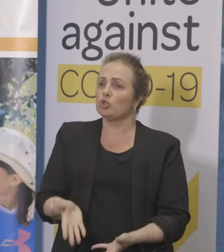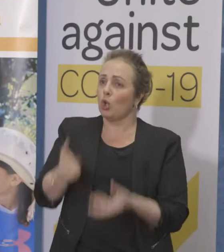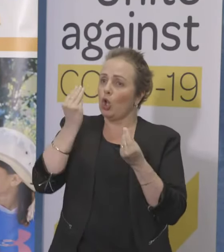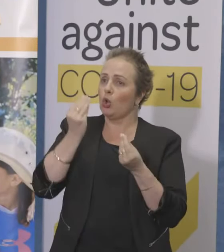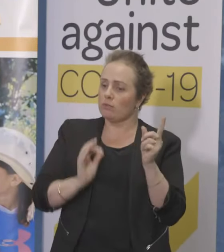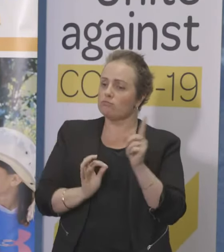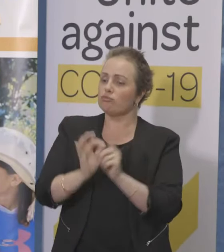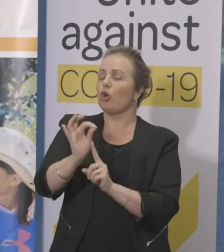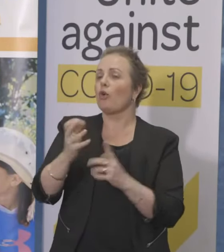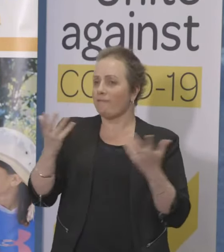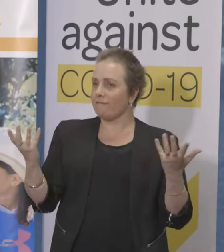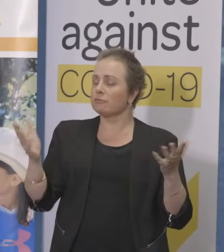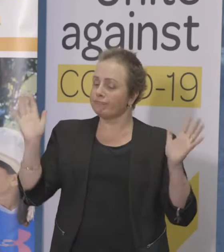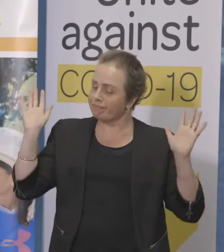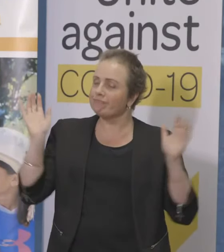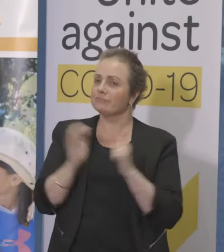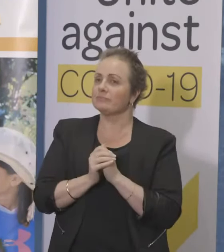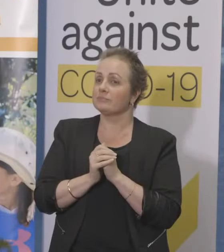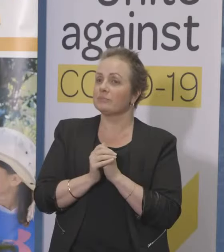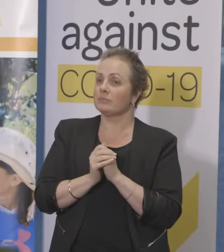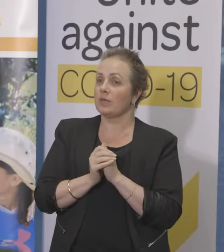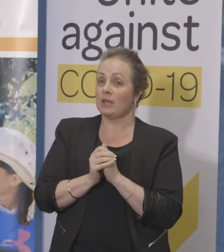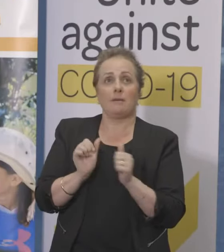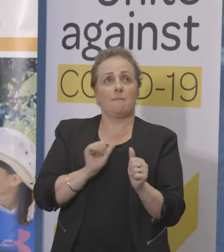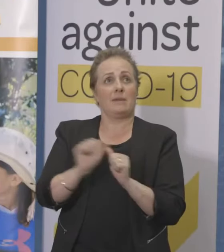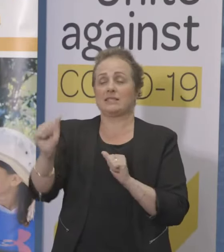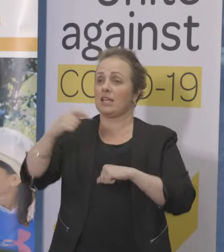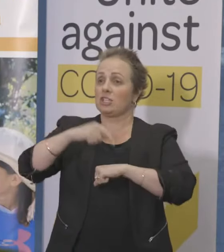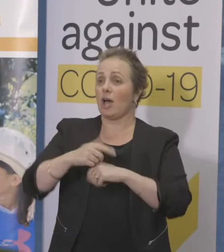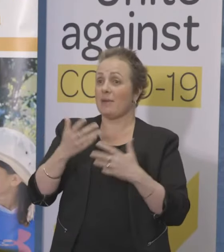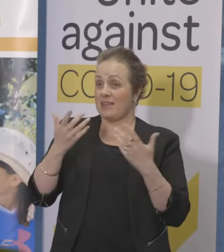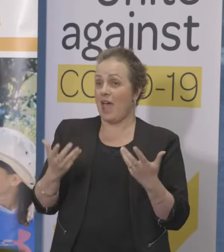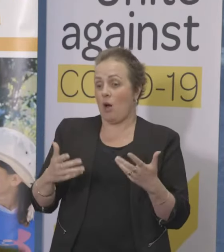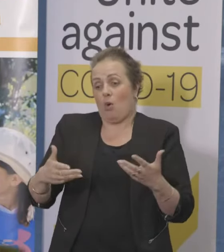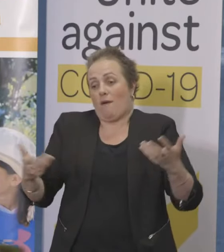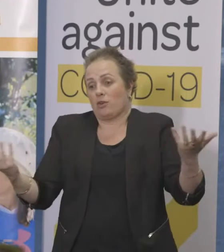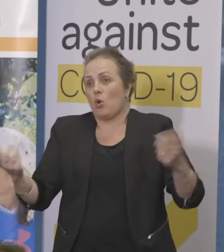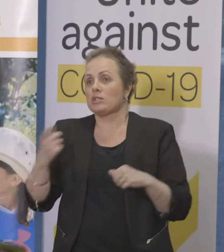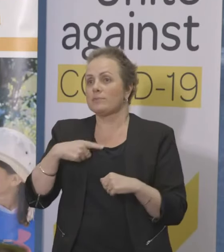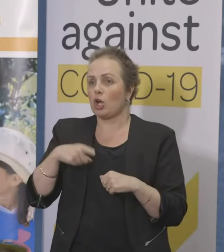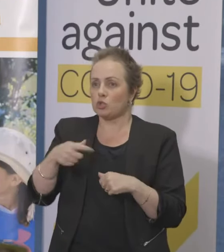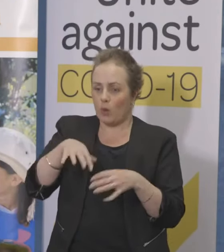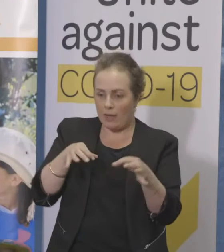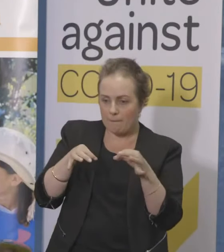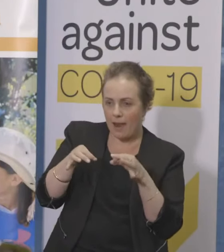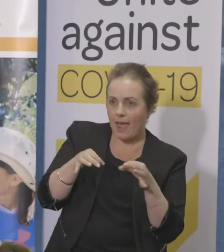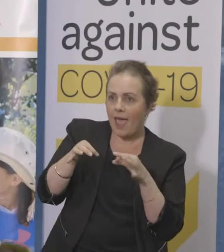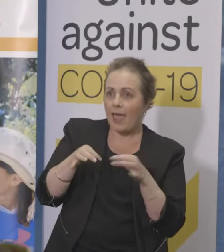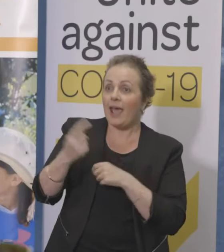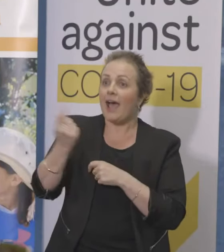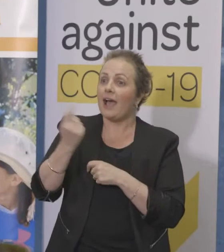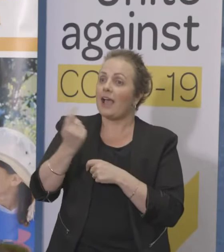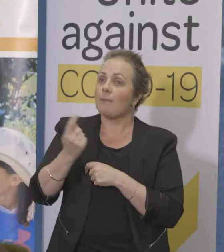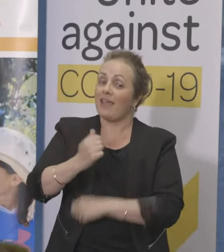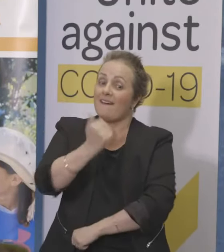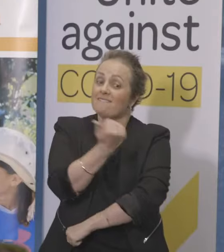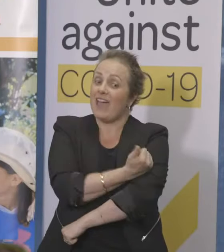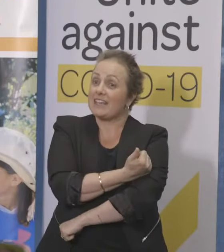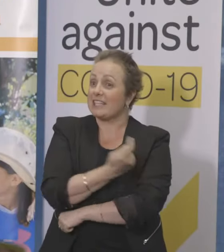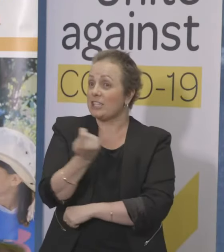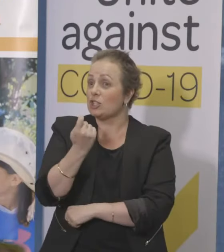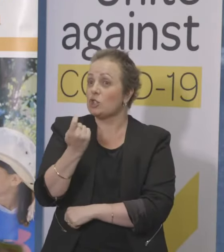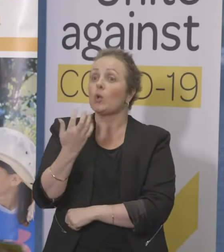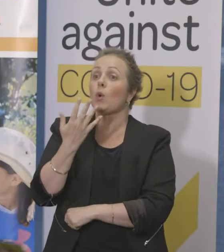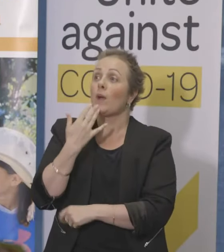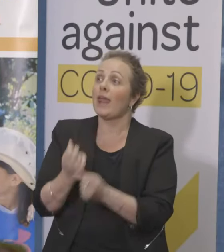And there's no better time to be doing this than at a time when we are starting to plan and prepare for vaccinating the population when